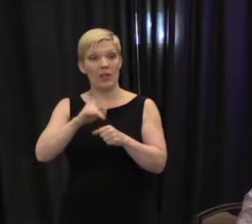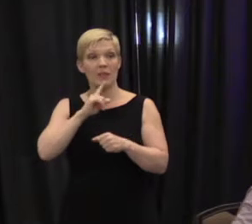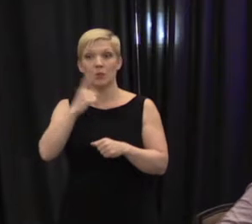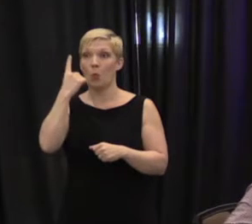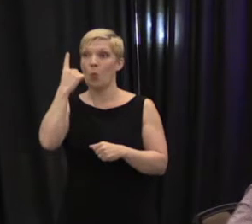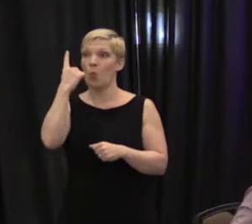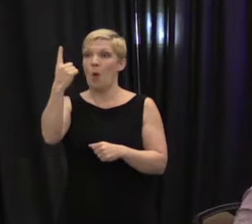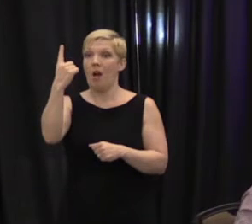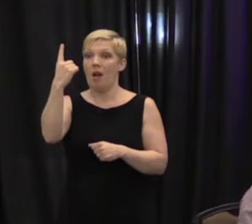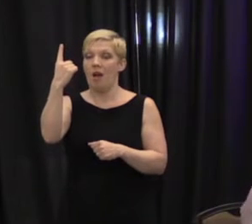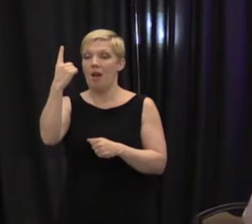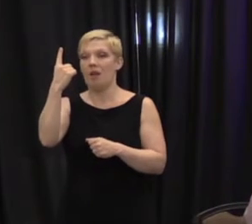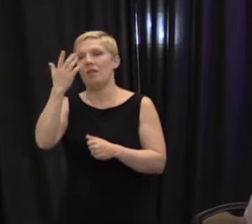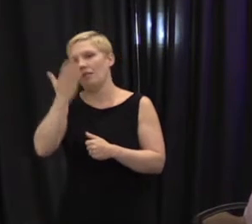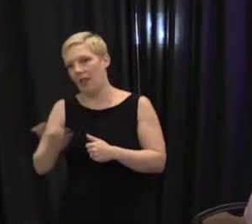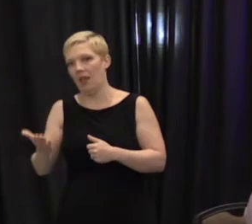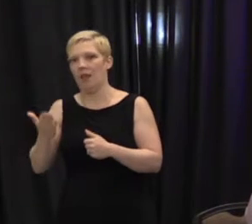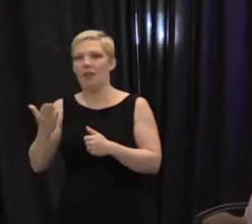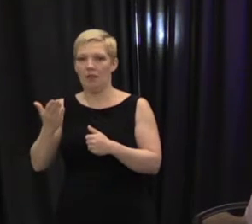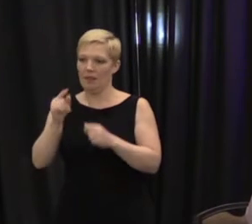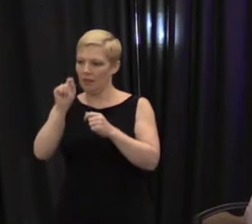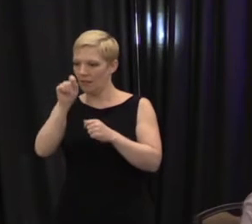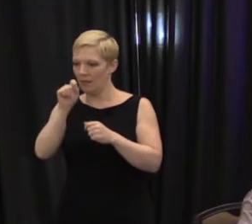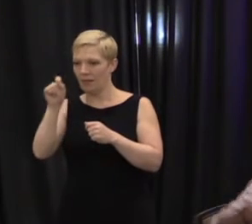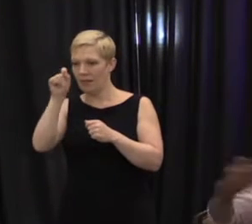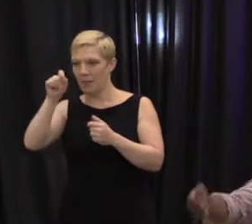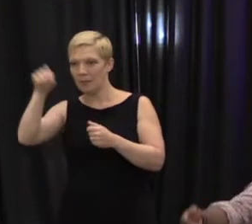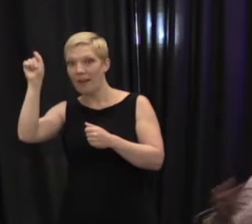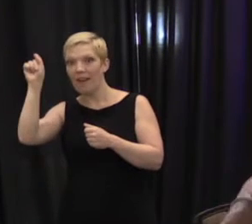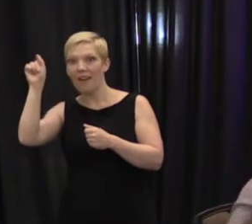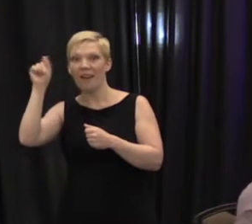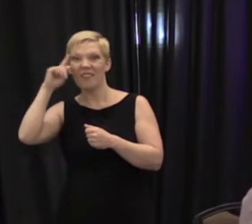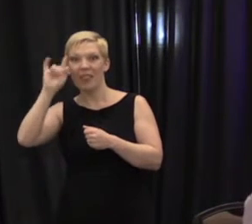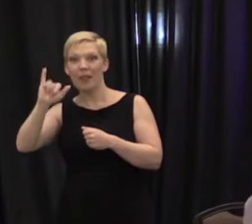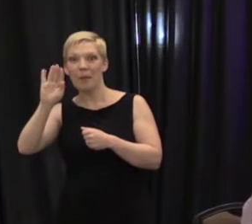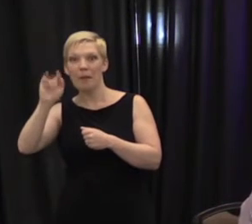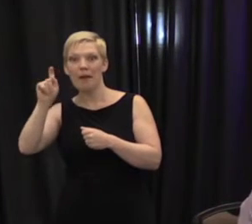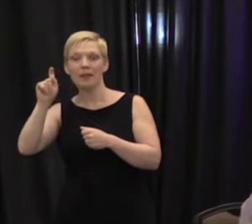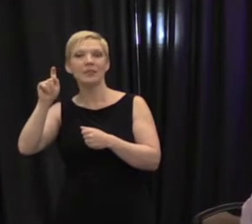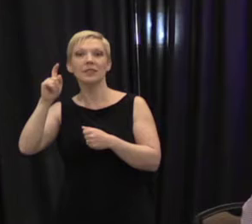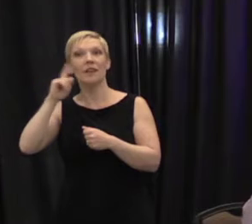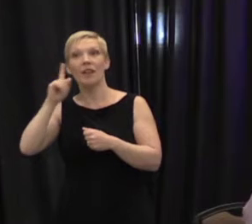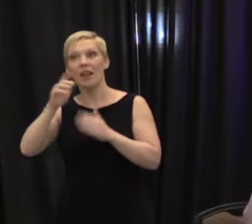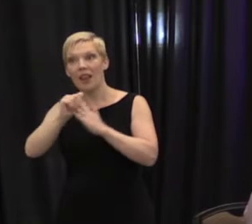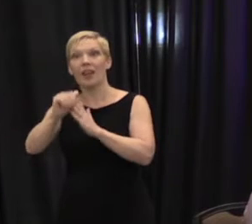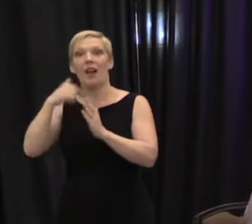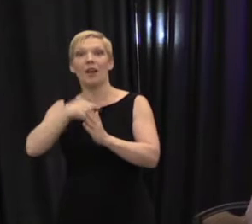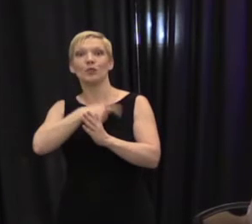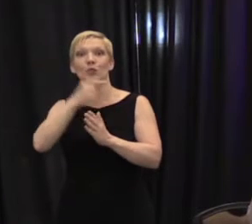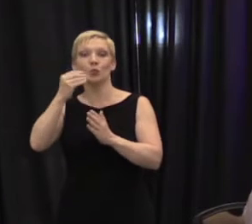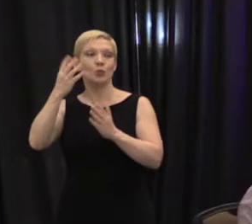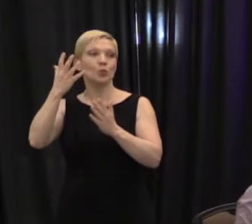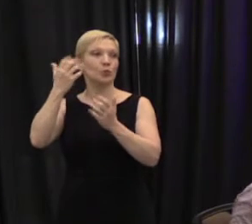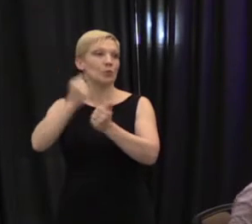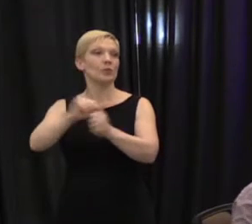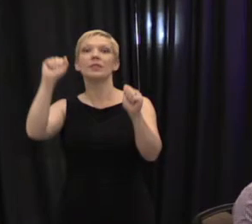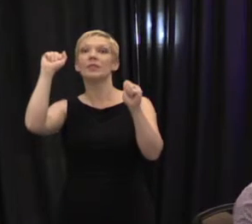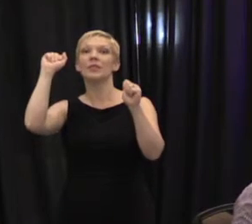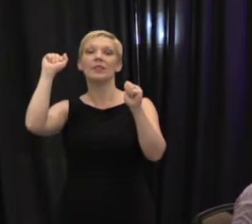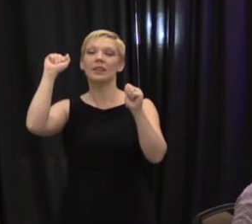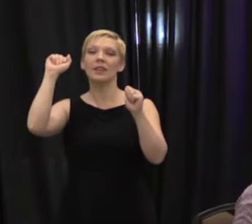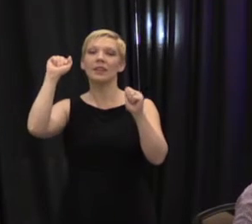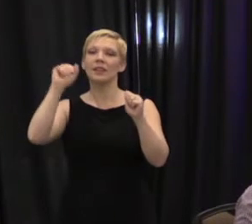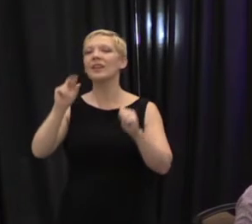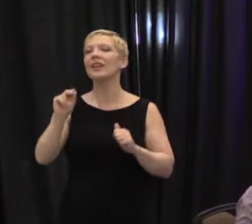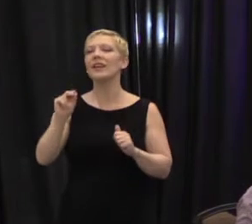box to help people toward freedom, but it's not the box that's really going to get us toward that liberation, at least my liberation, right? So I want to just kind of